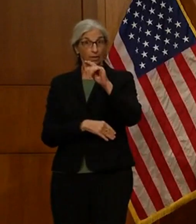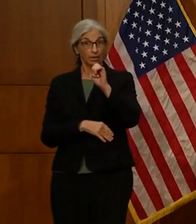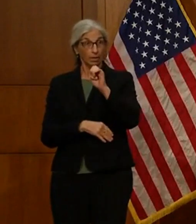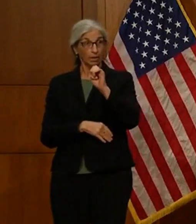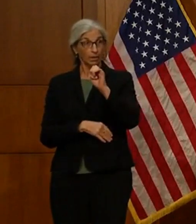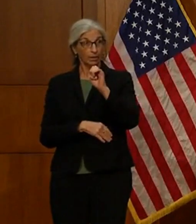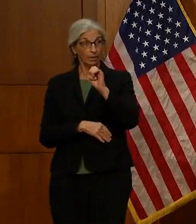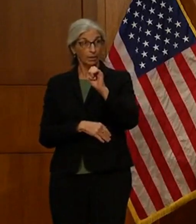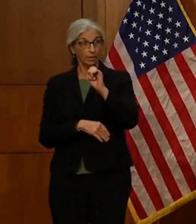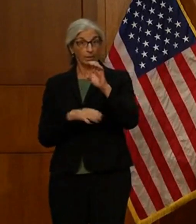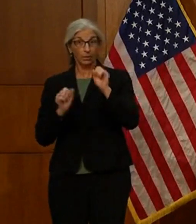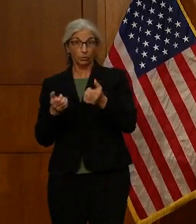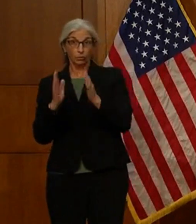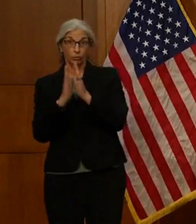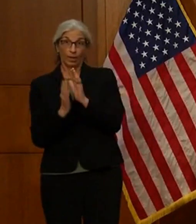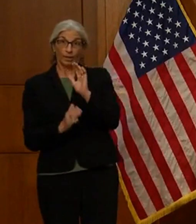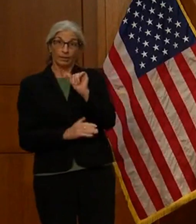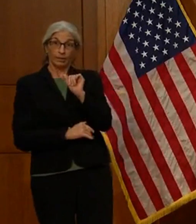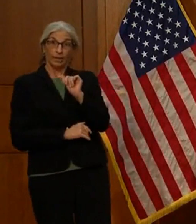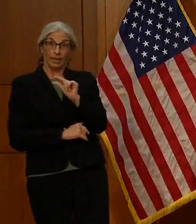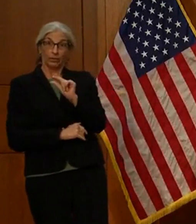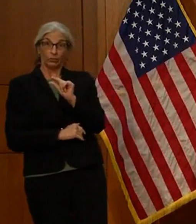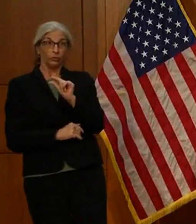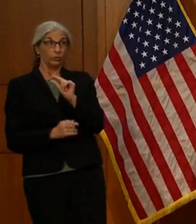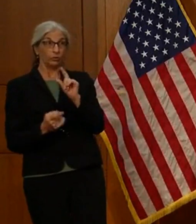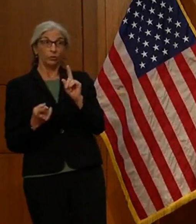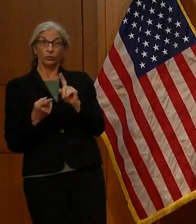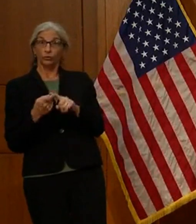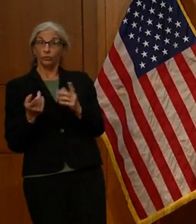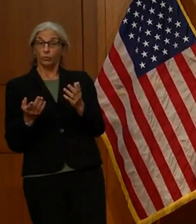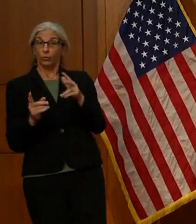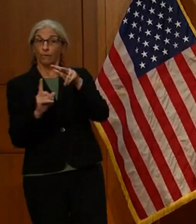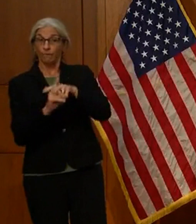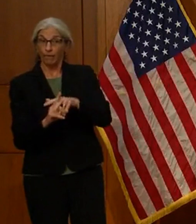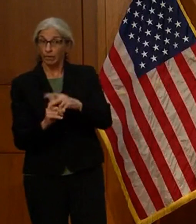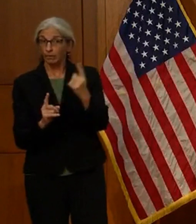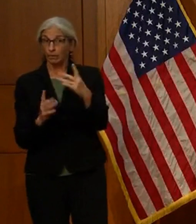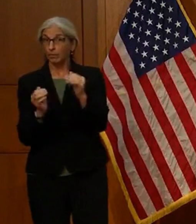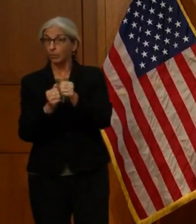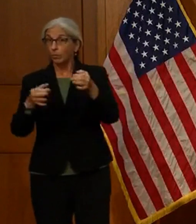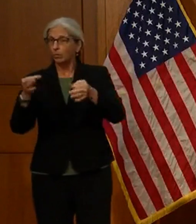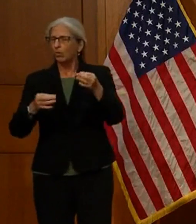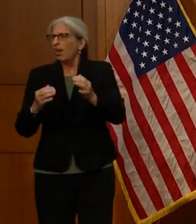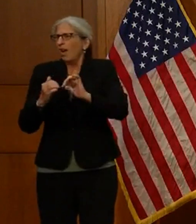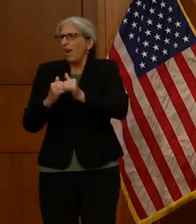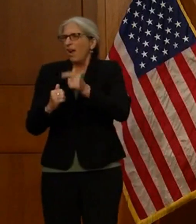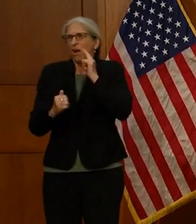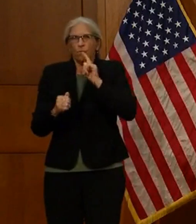Could you ask the AG to file something with the courts, or what would the mechanism even